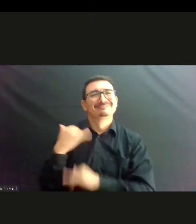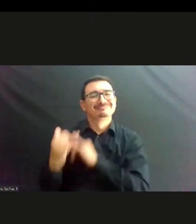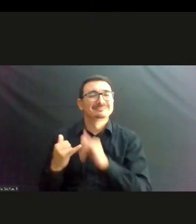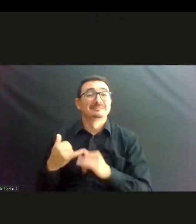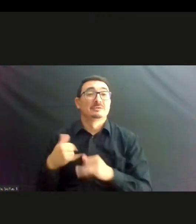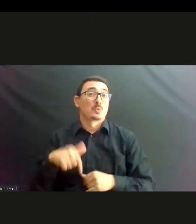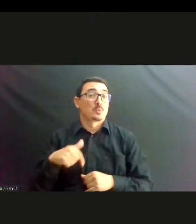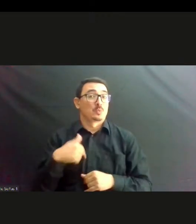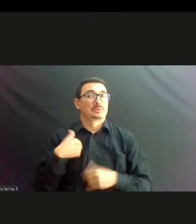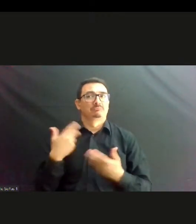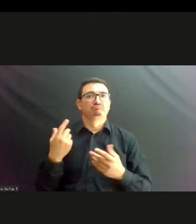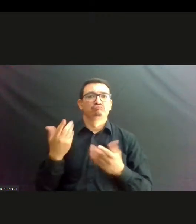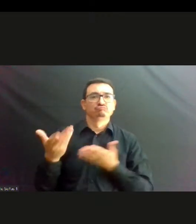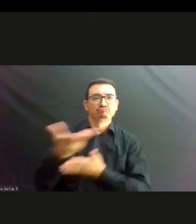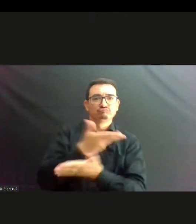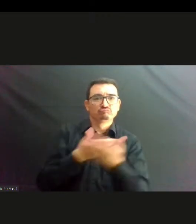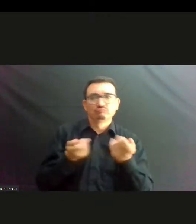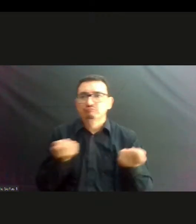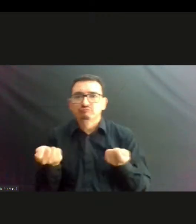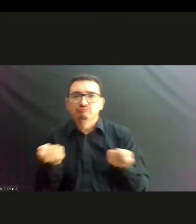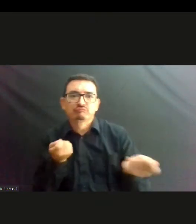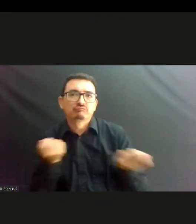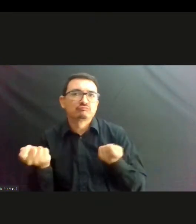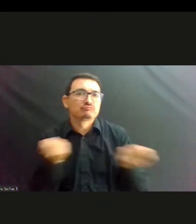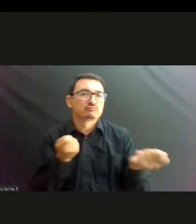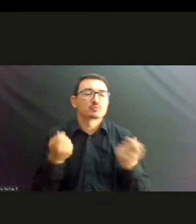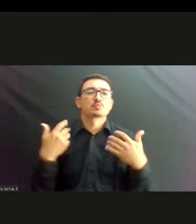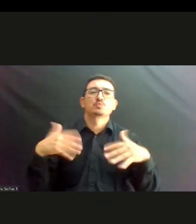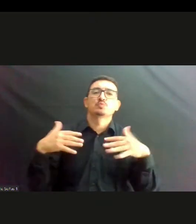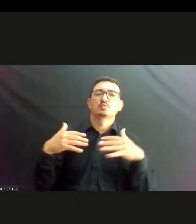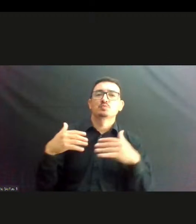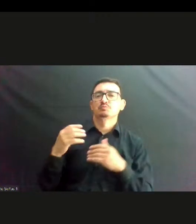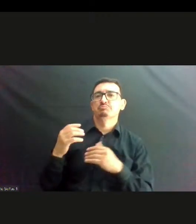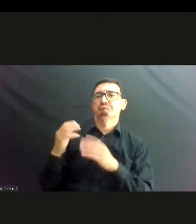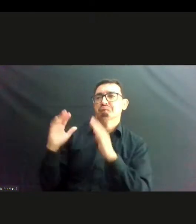for your very important remarks.